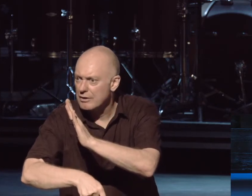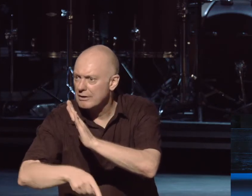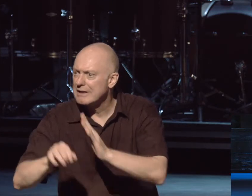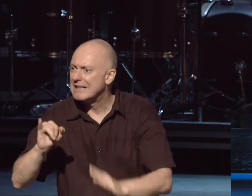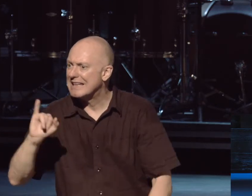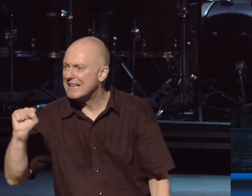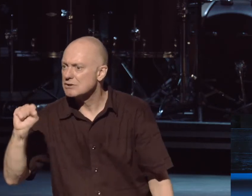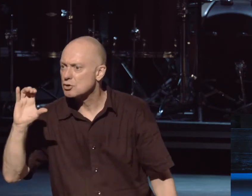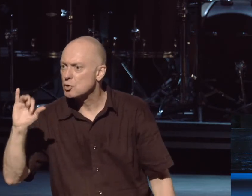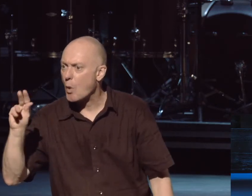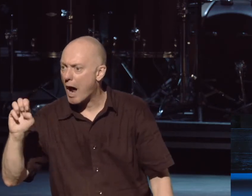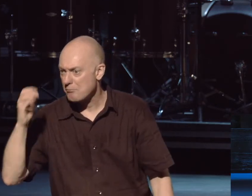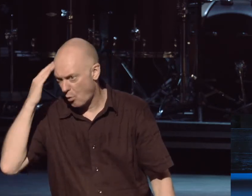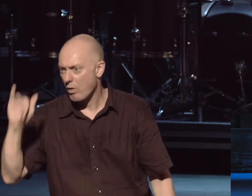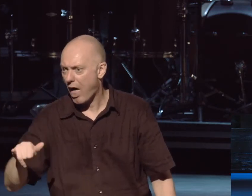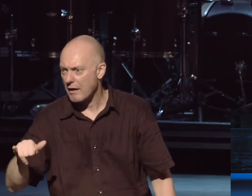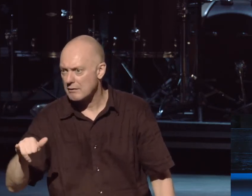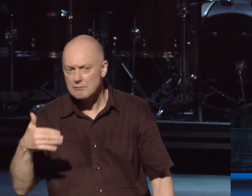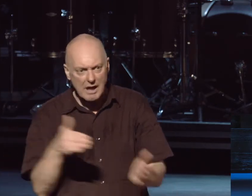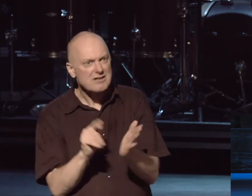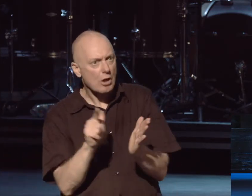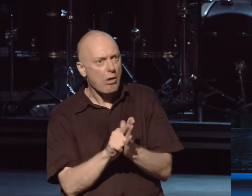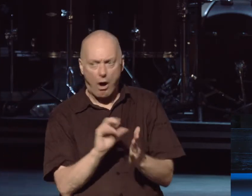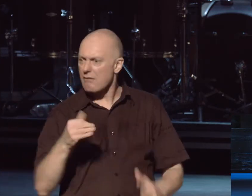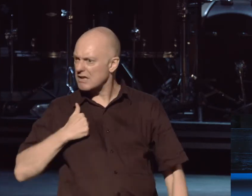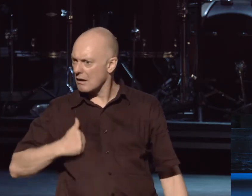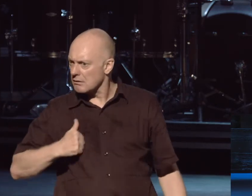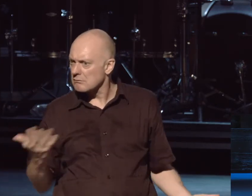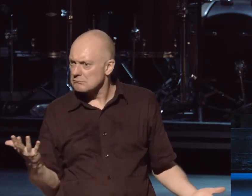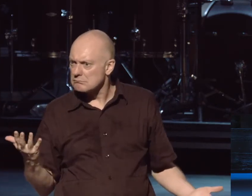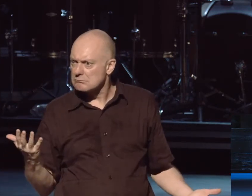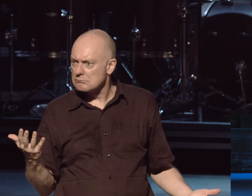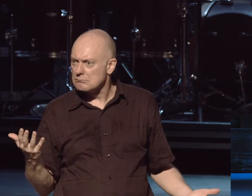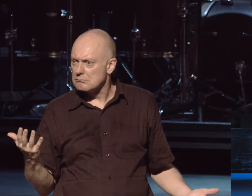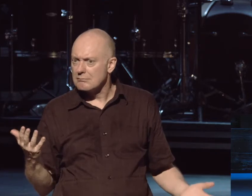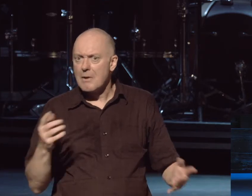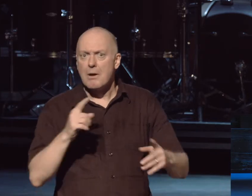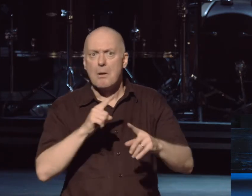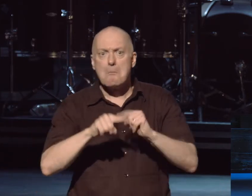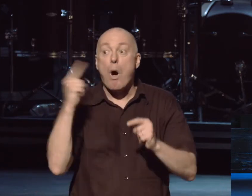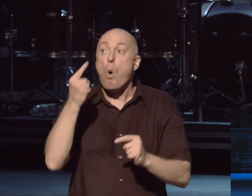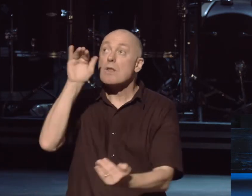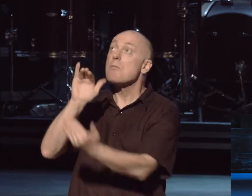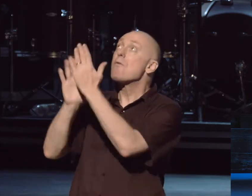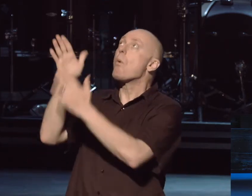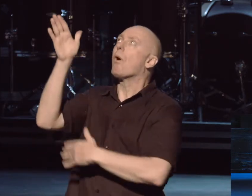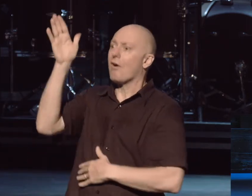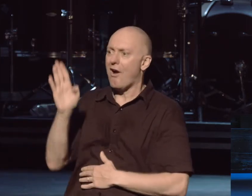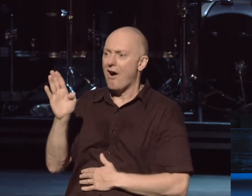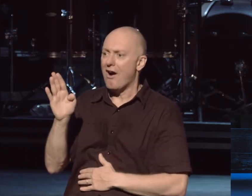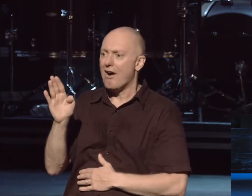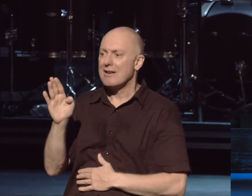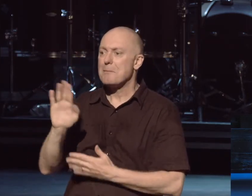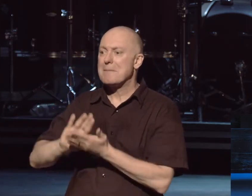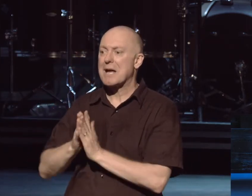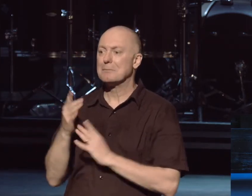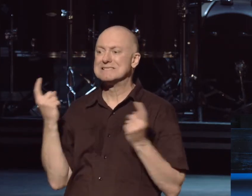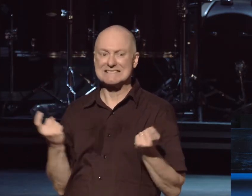It's a crime against the laws of our land. But only before God does it become a sin.